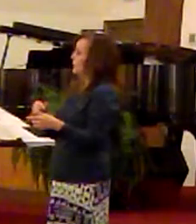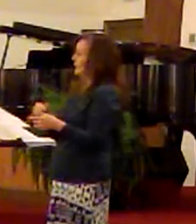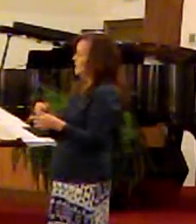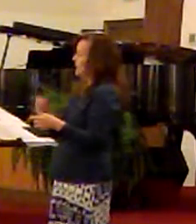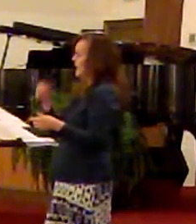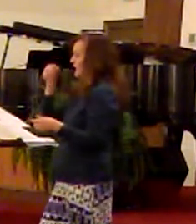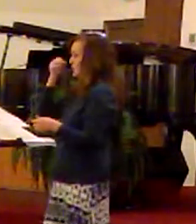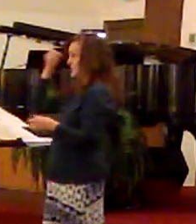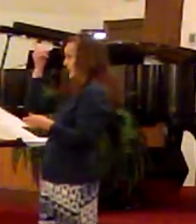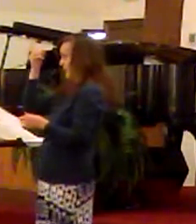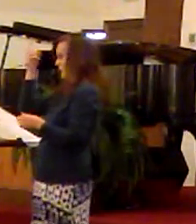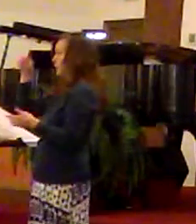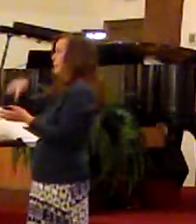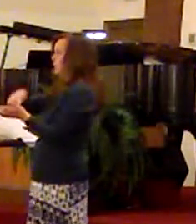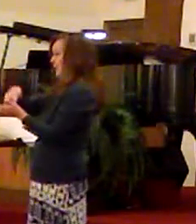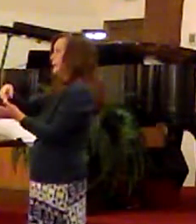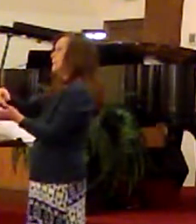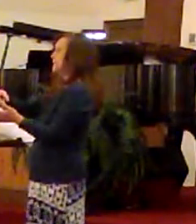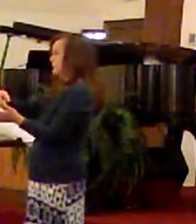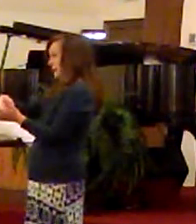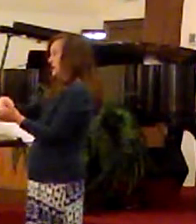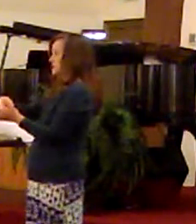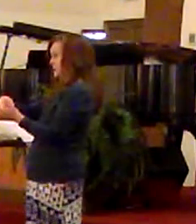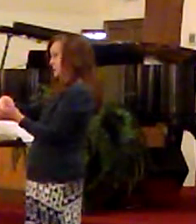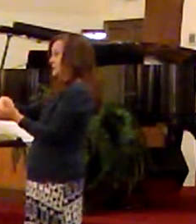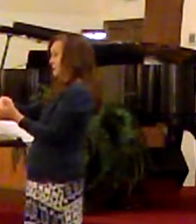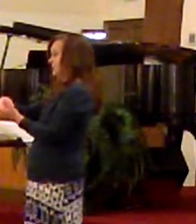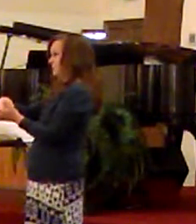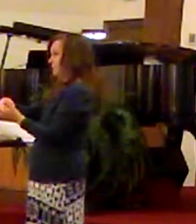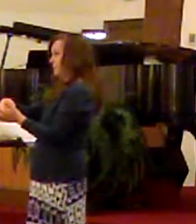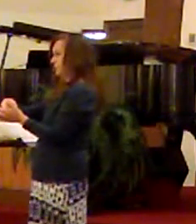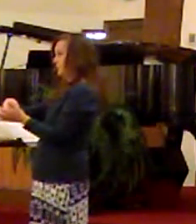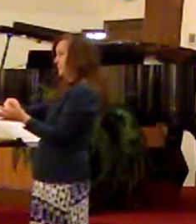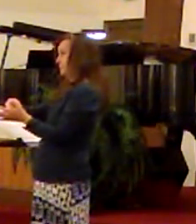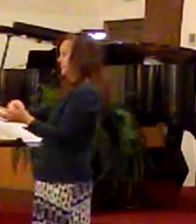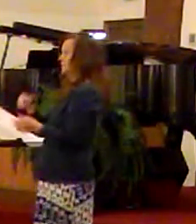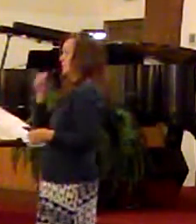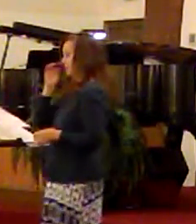Talking about Bible study now. Find out what it means. Interpretation.